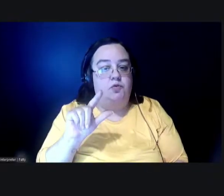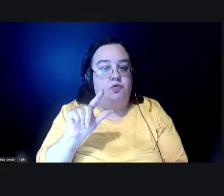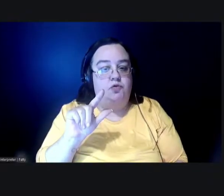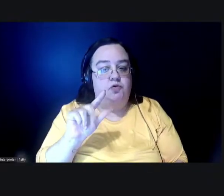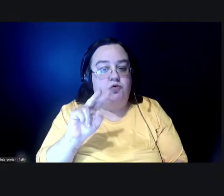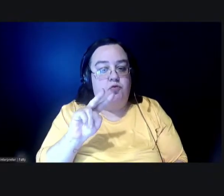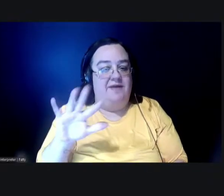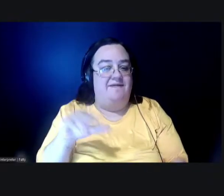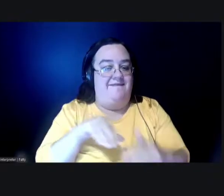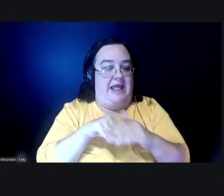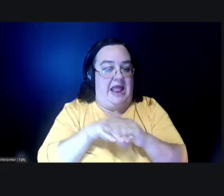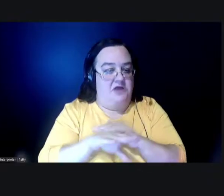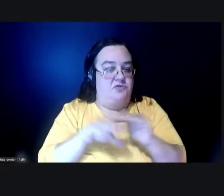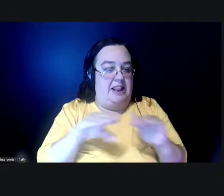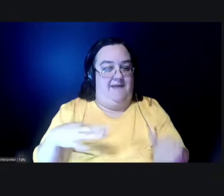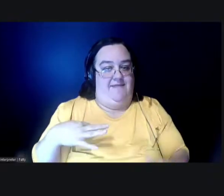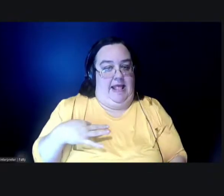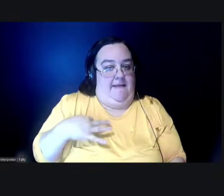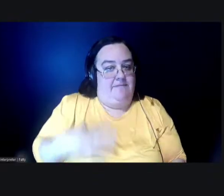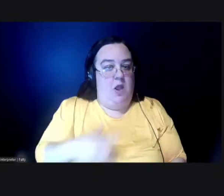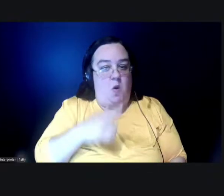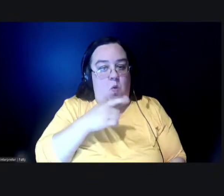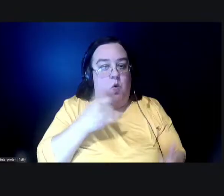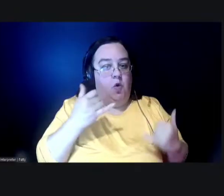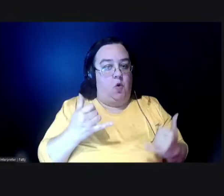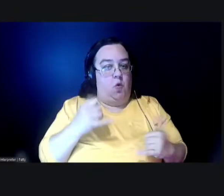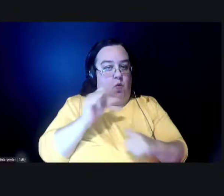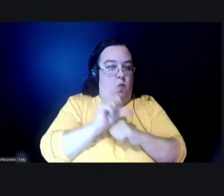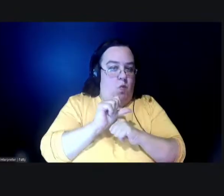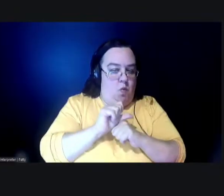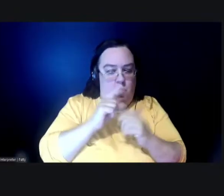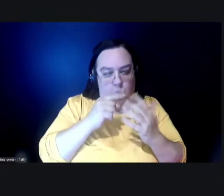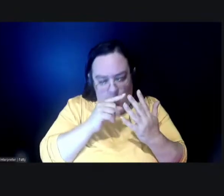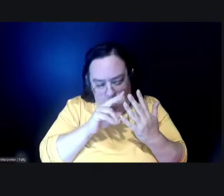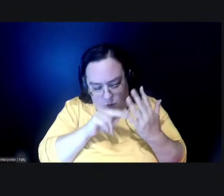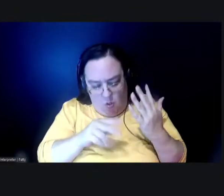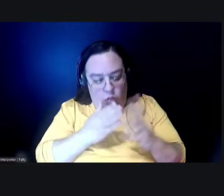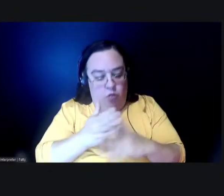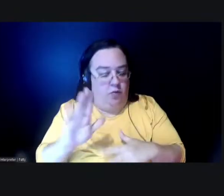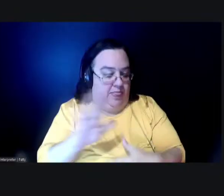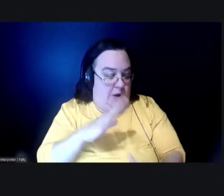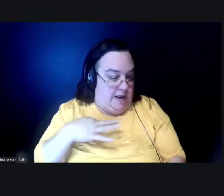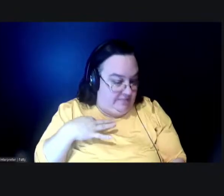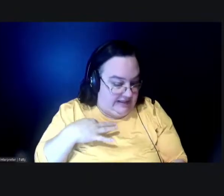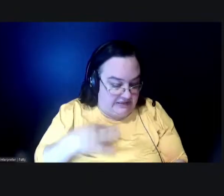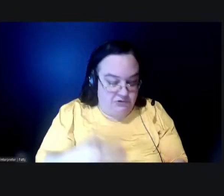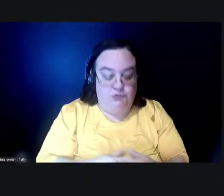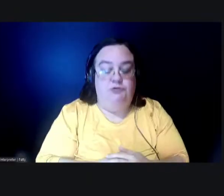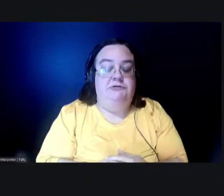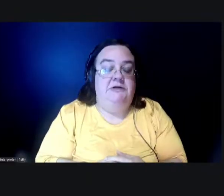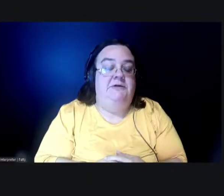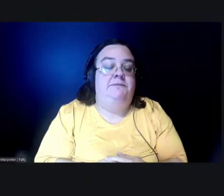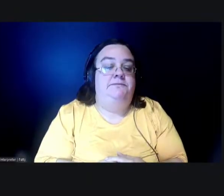entry-level applicants that we are currently working through their applications. All